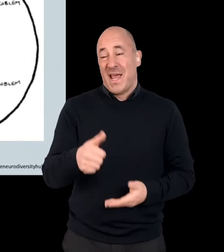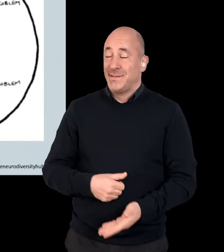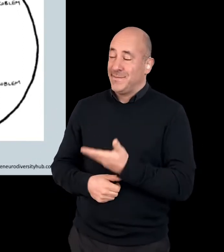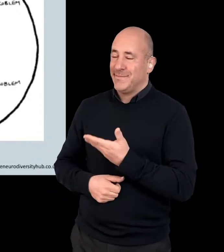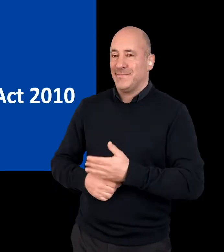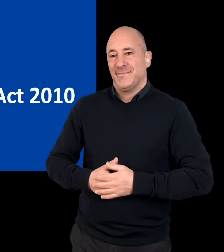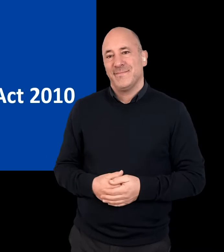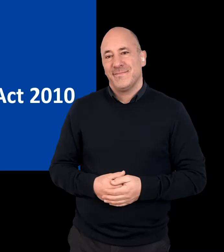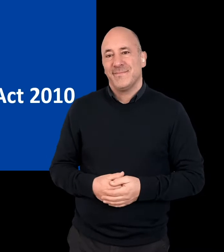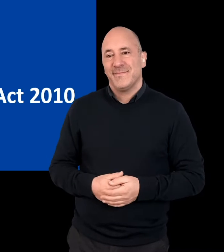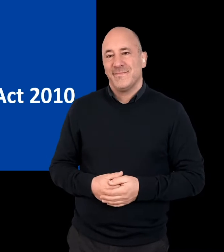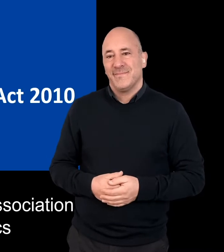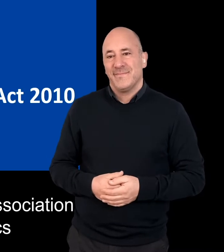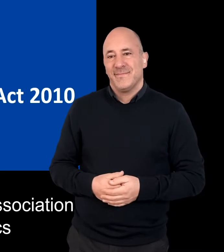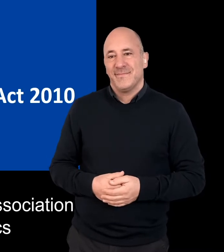Next slide, please.